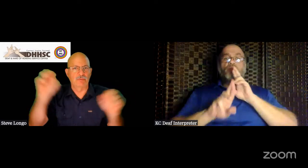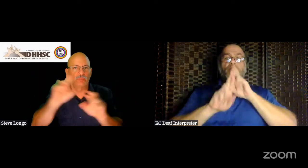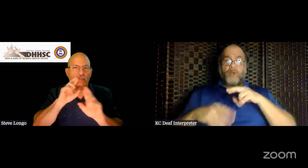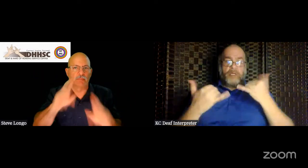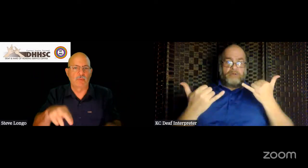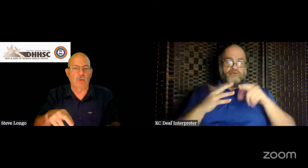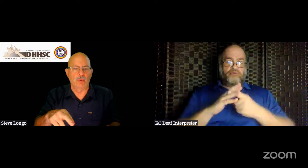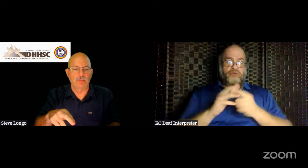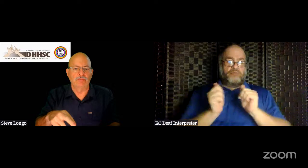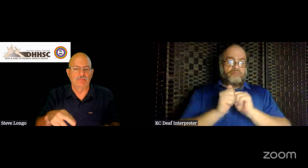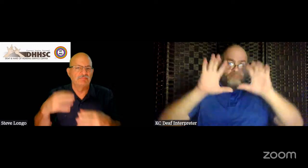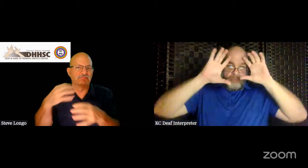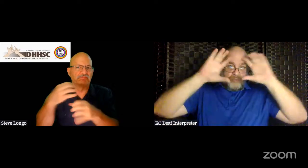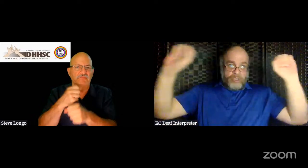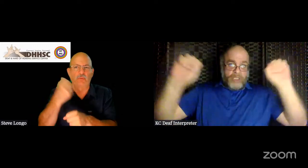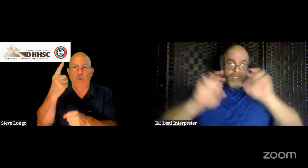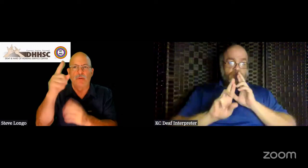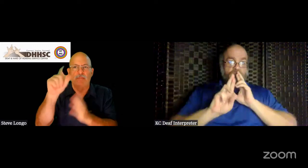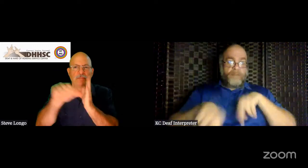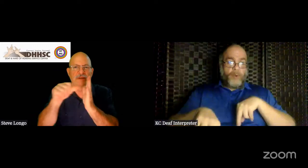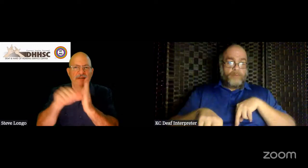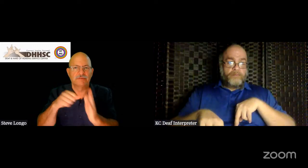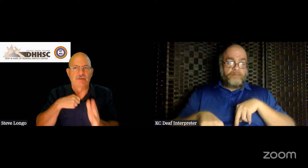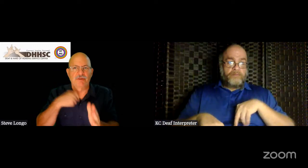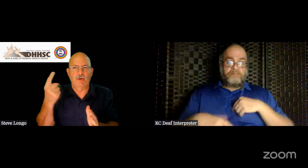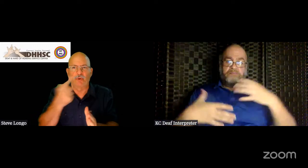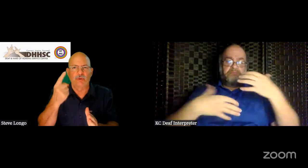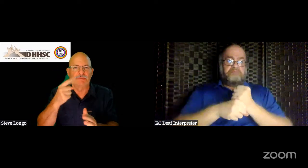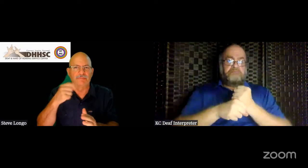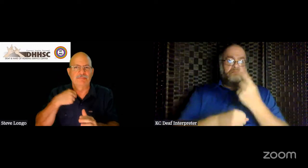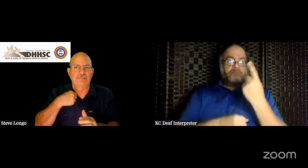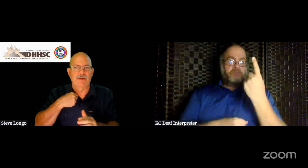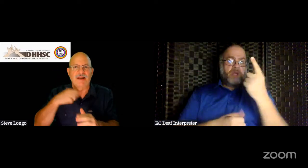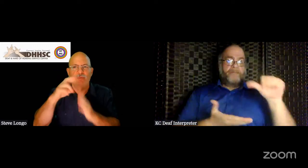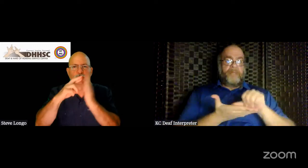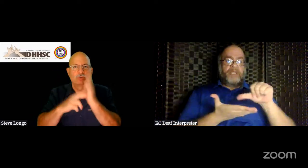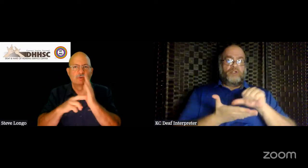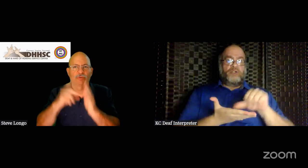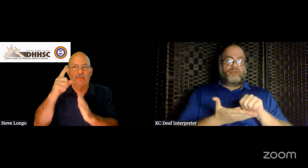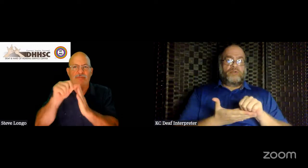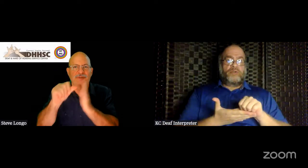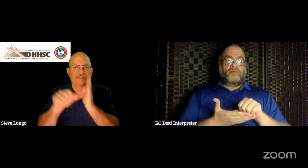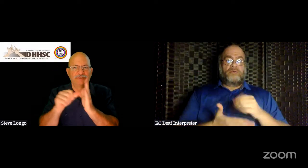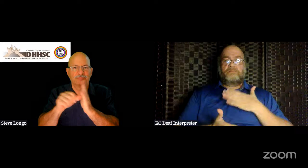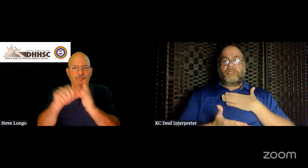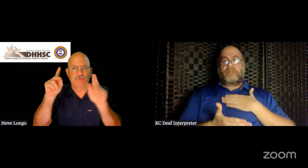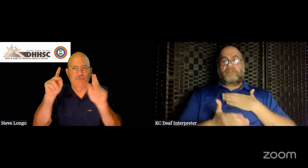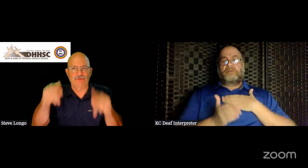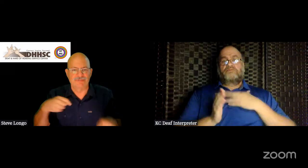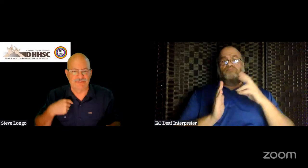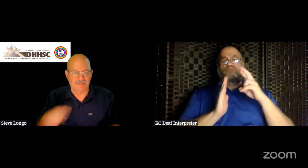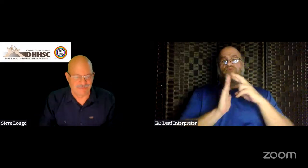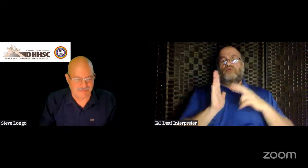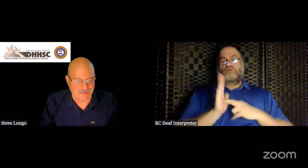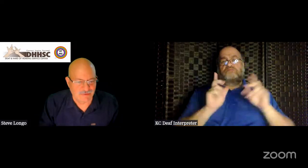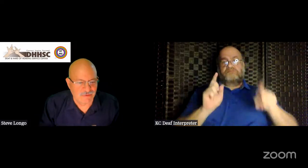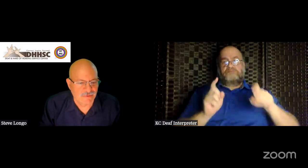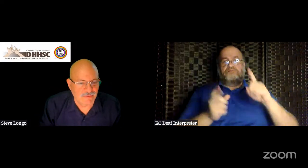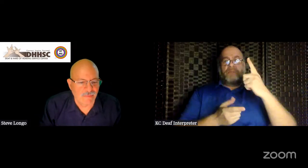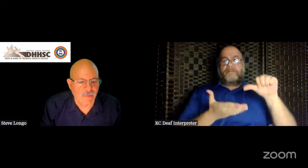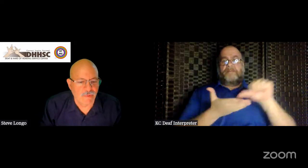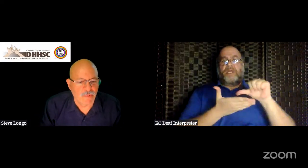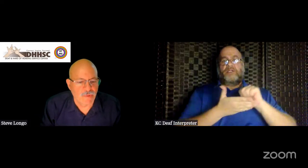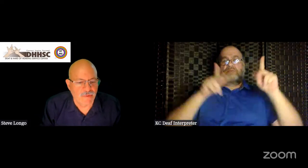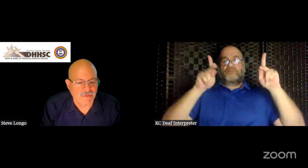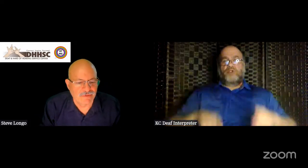We will start with my president's report. Just a simple report, one page.